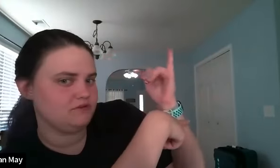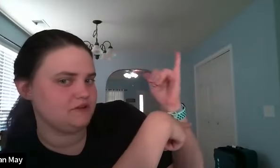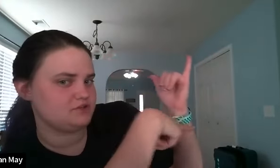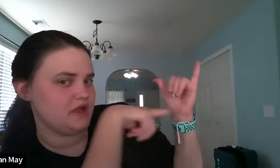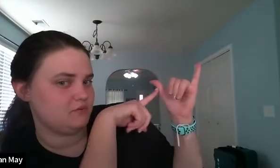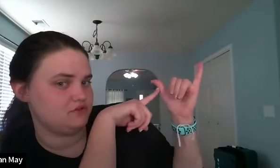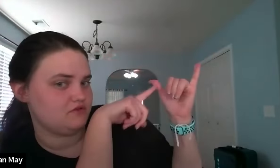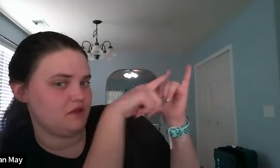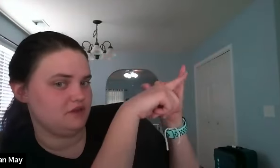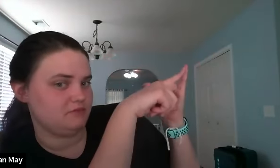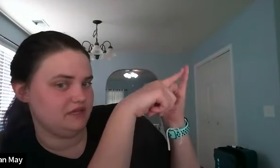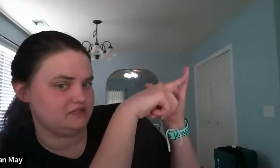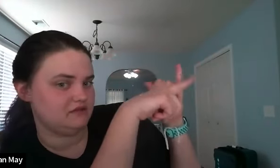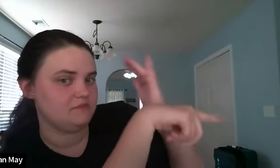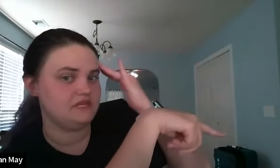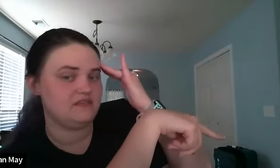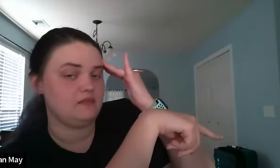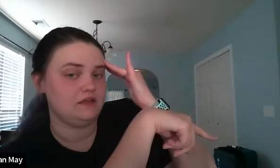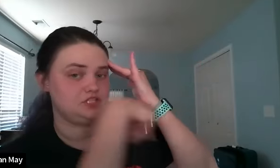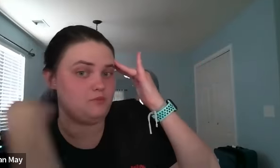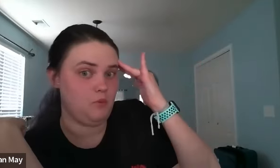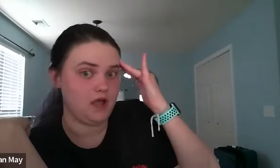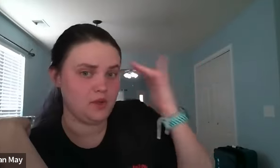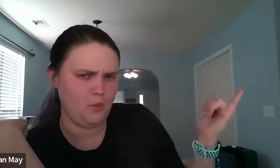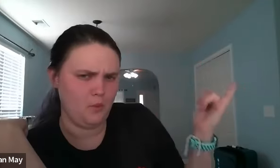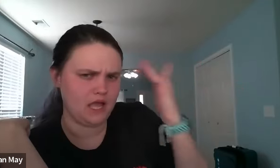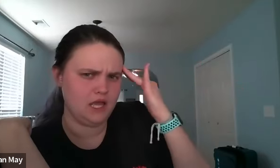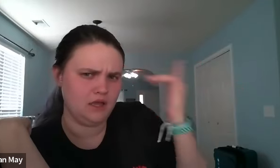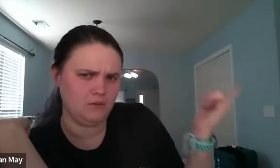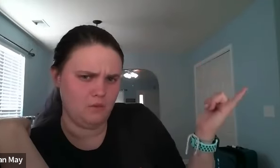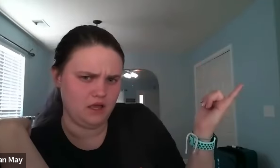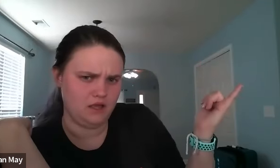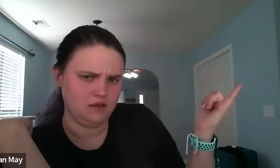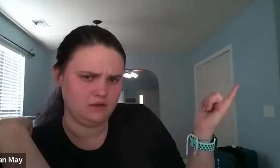fingers back with your thumb and your pinky still up into that letter shape. Why.